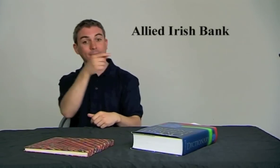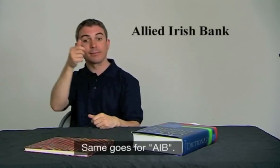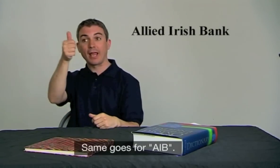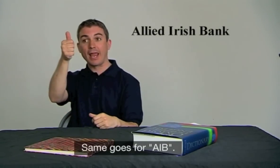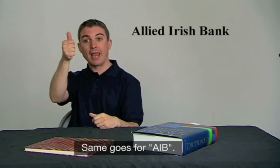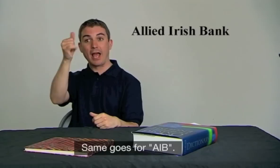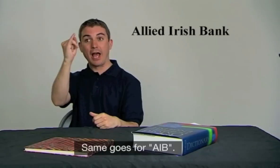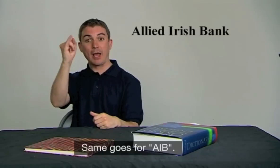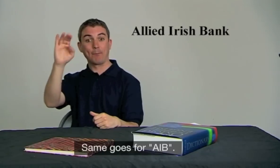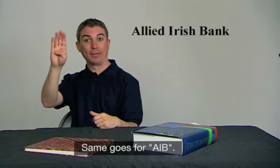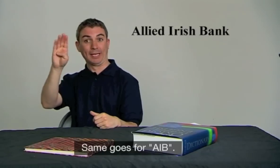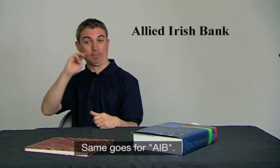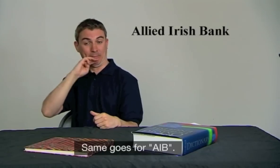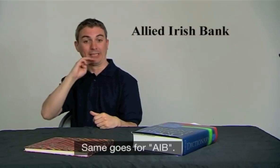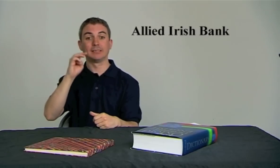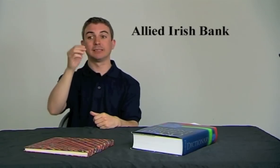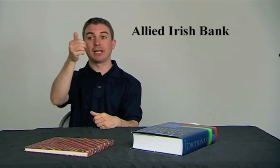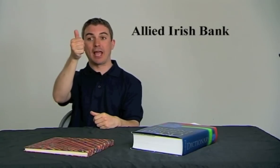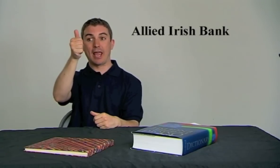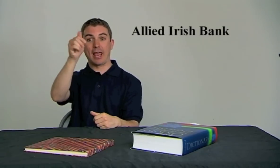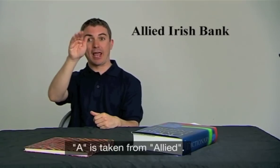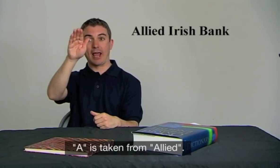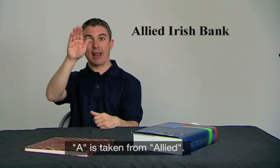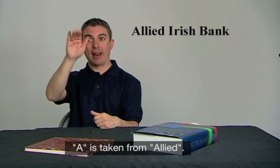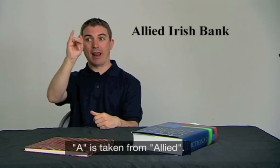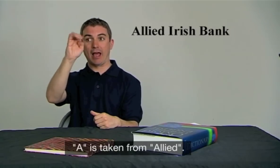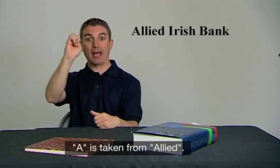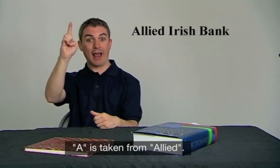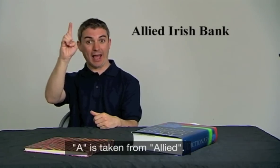Same goes for AIB. A is taken from Allied,